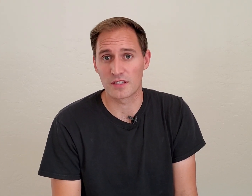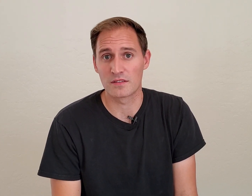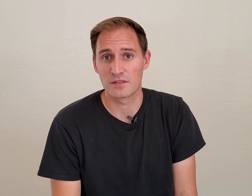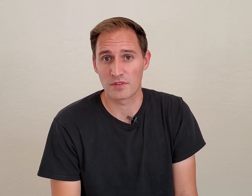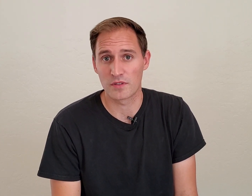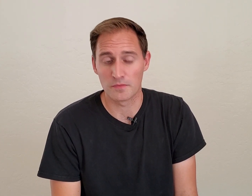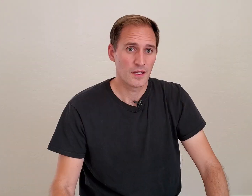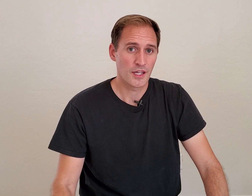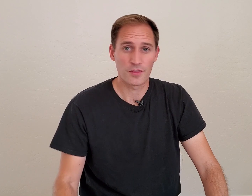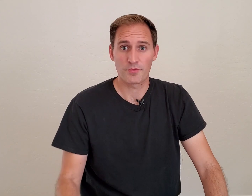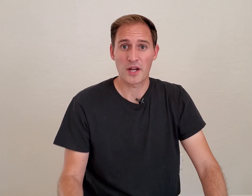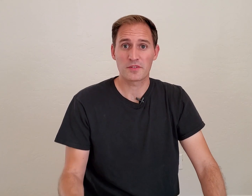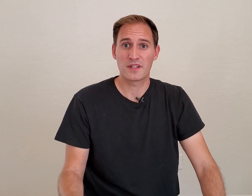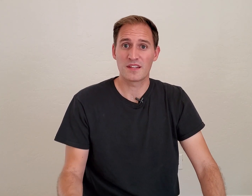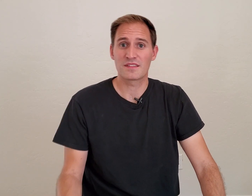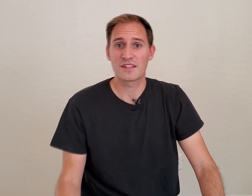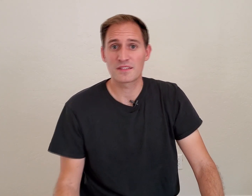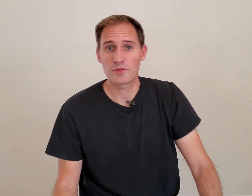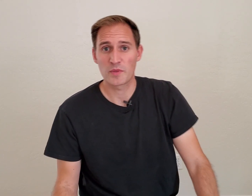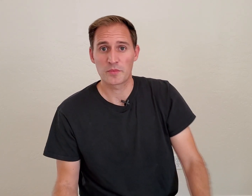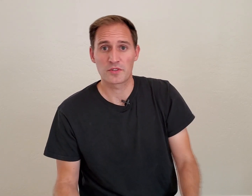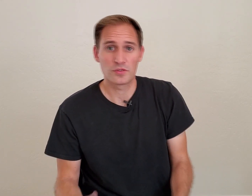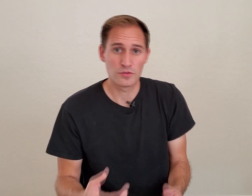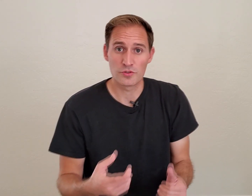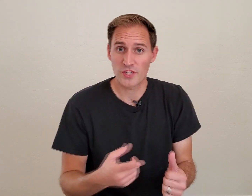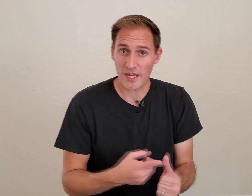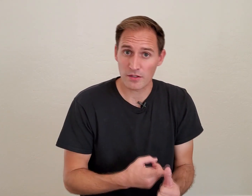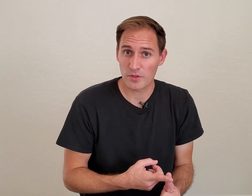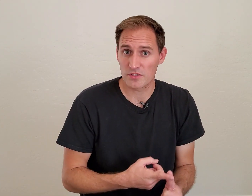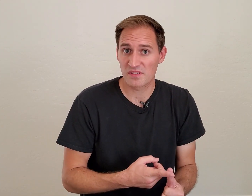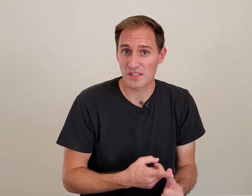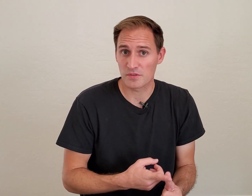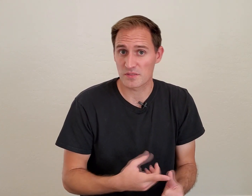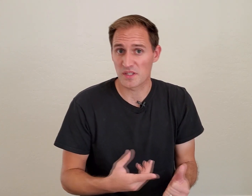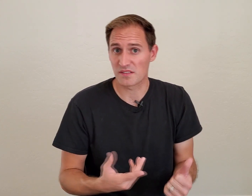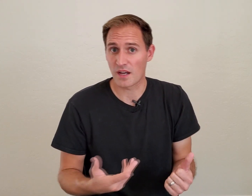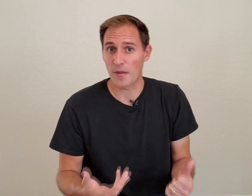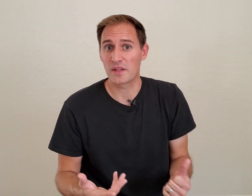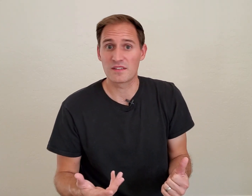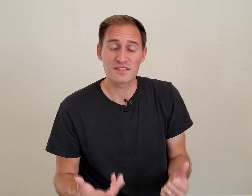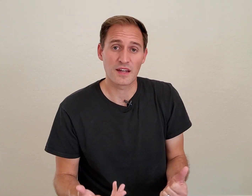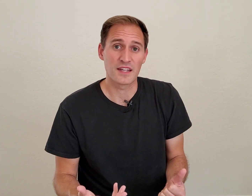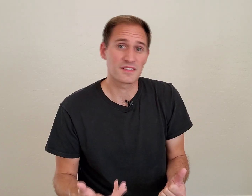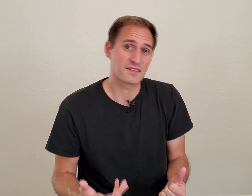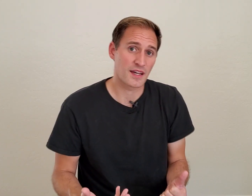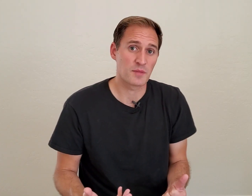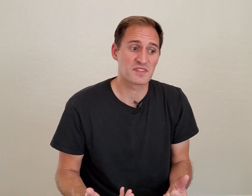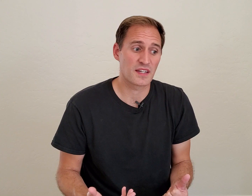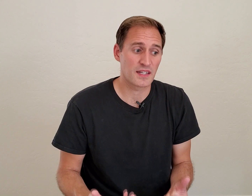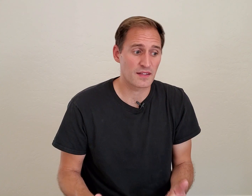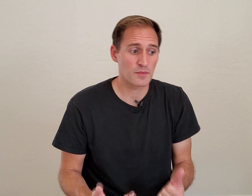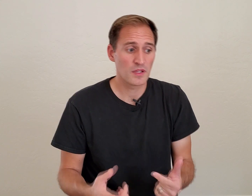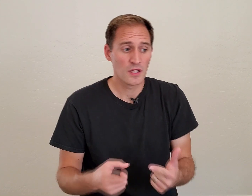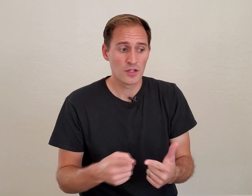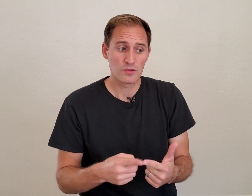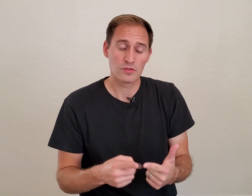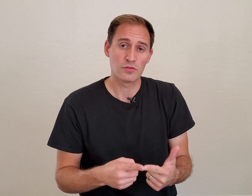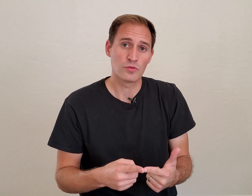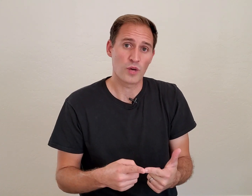to review. And throughout today's lesson, remember to shadow what you see, which means copying the signs as I'm signing them, to watch